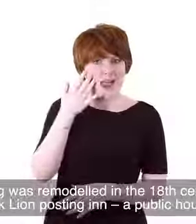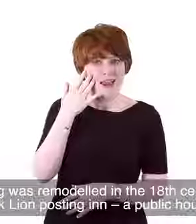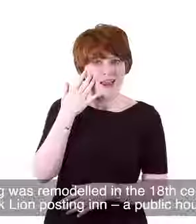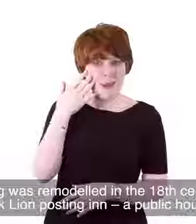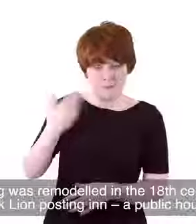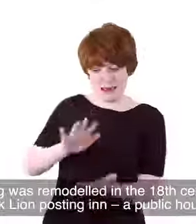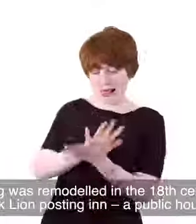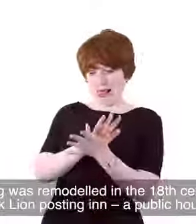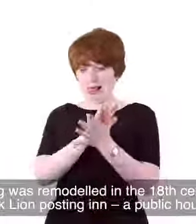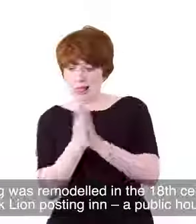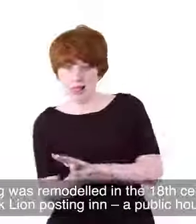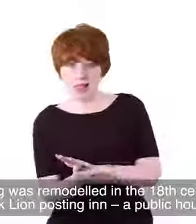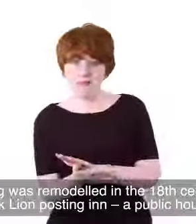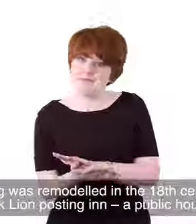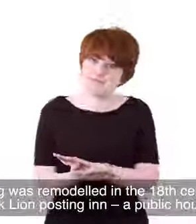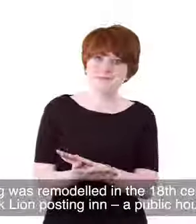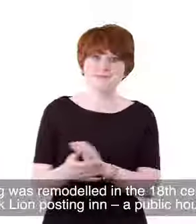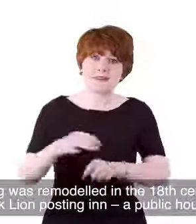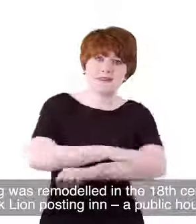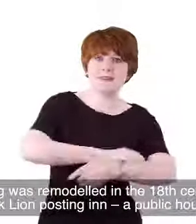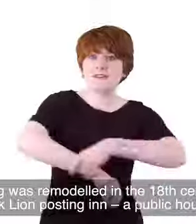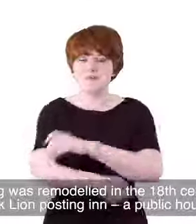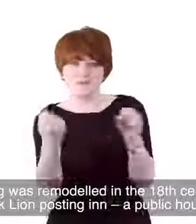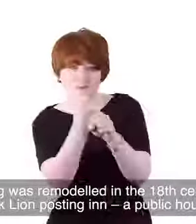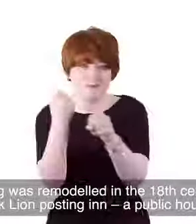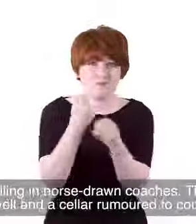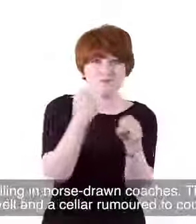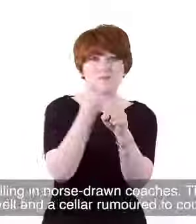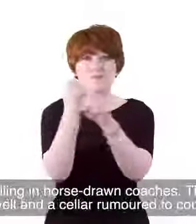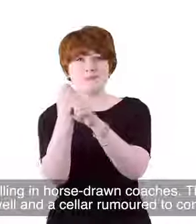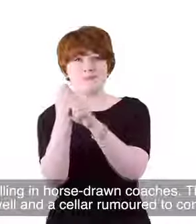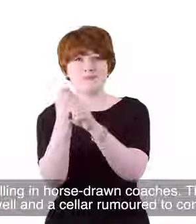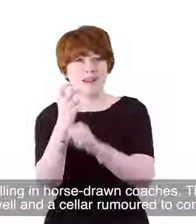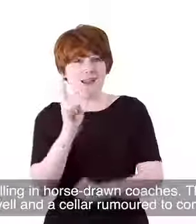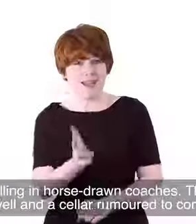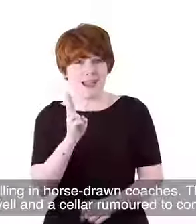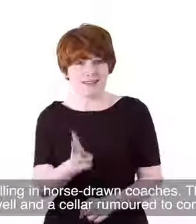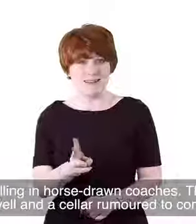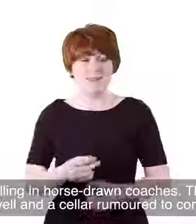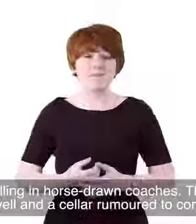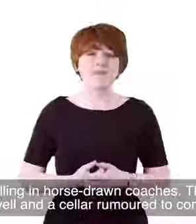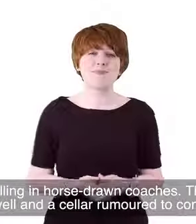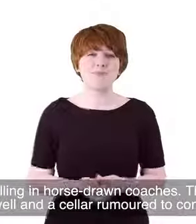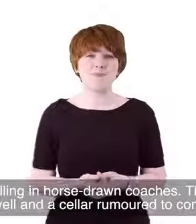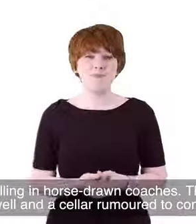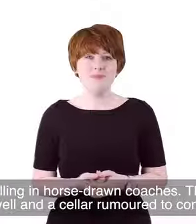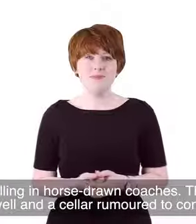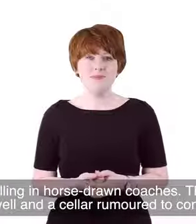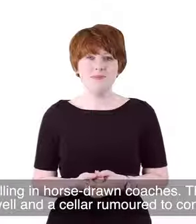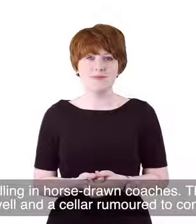18th century into the Black Lion Posting Inn, a public house for people travelling in horse-drawn coaches. The inn has its own well and